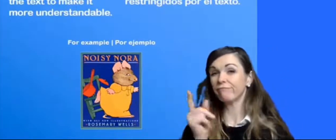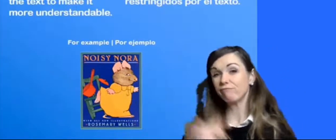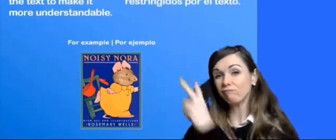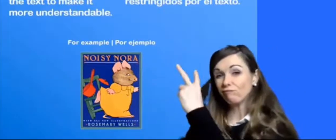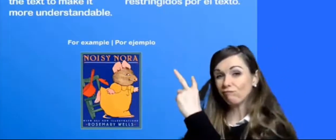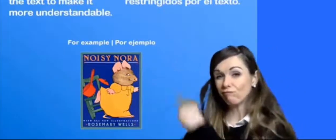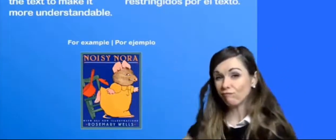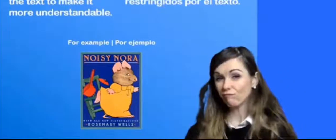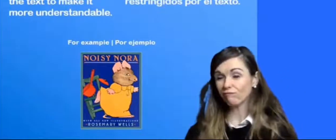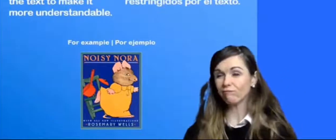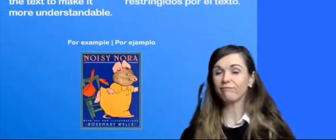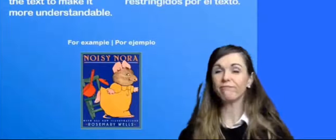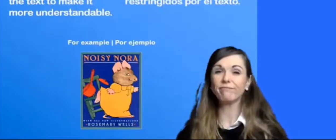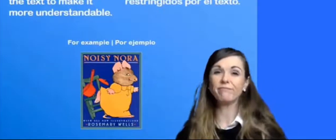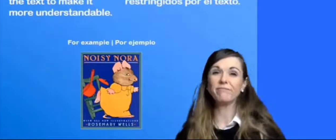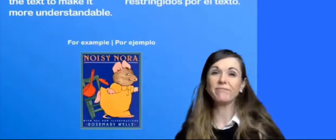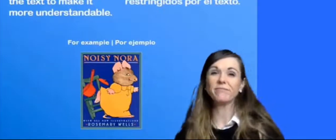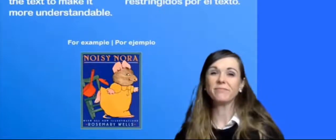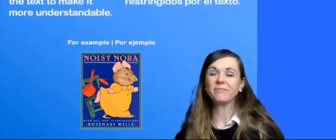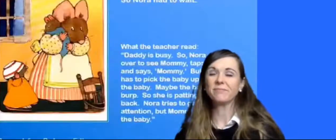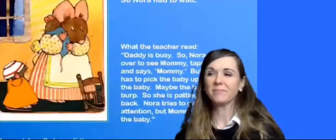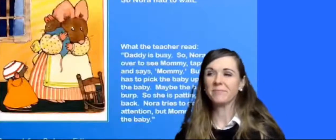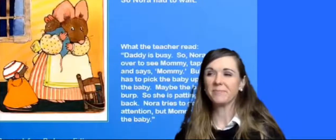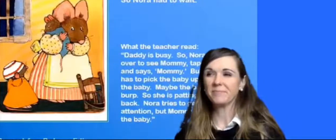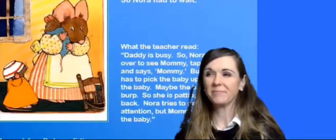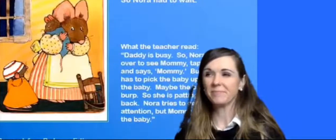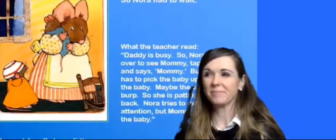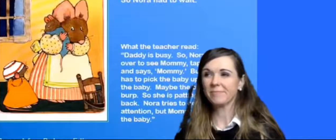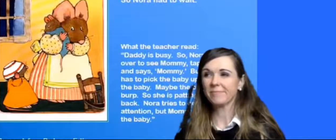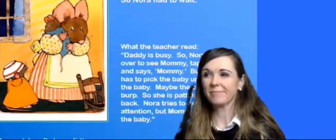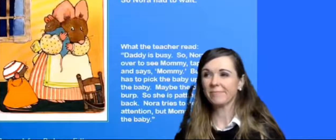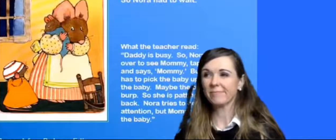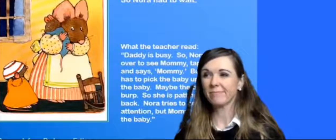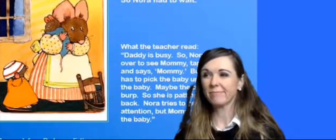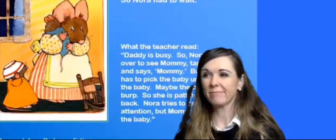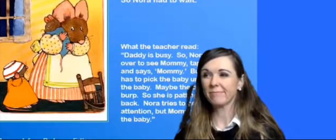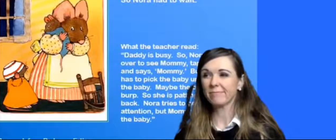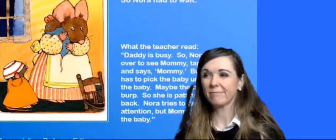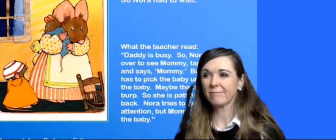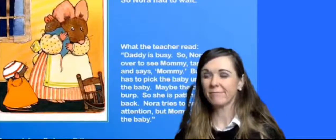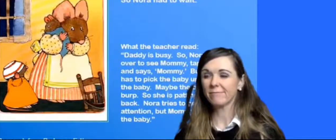So, for example, you'll be able to see a page from this book.